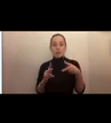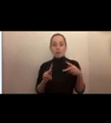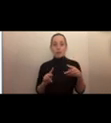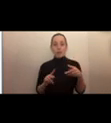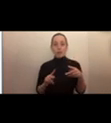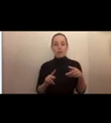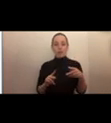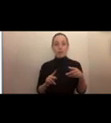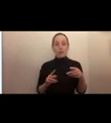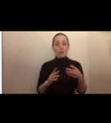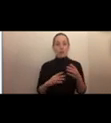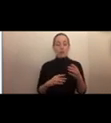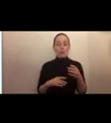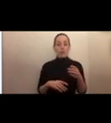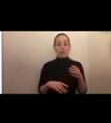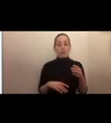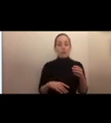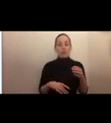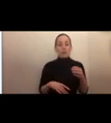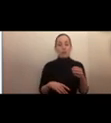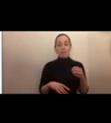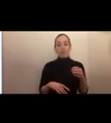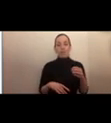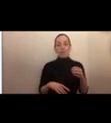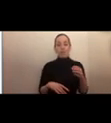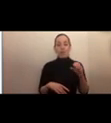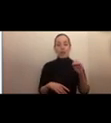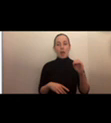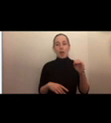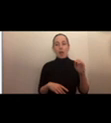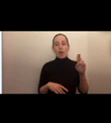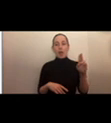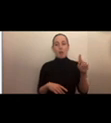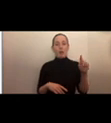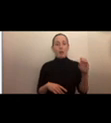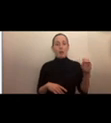Only 1% of hearing individuals